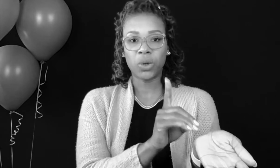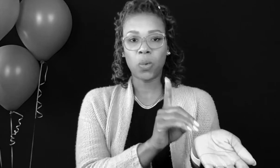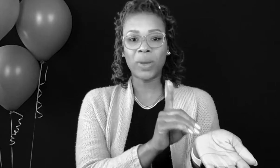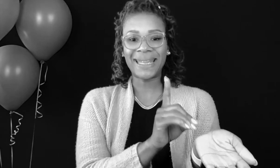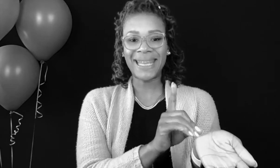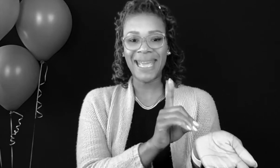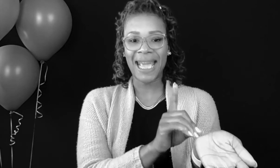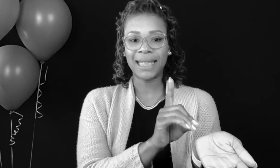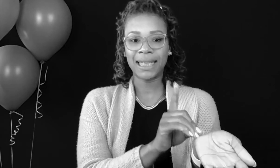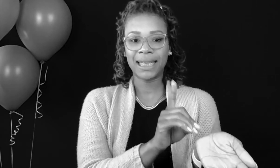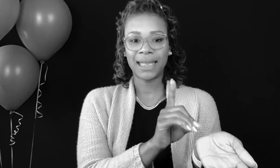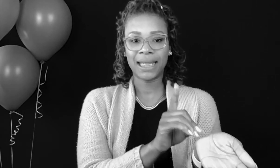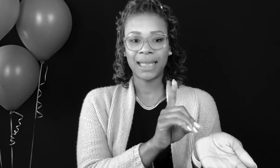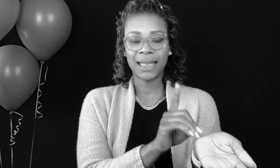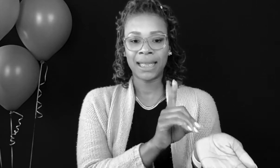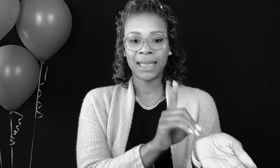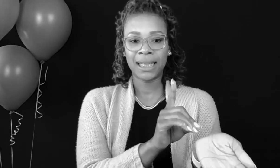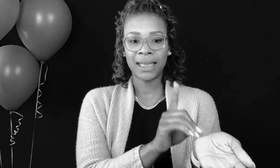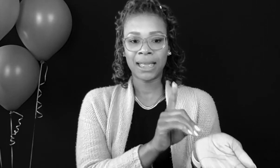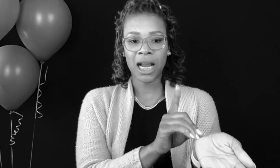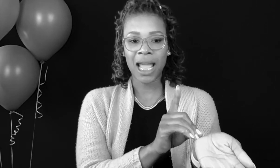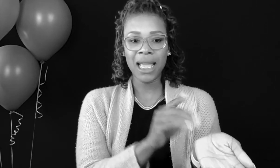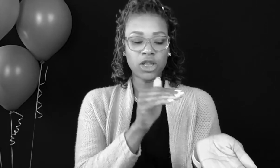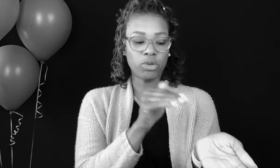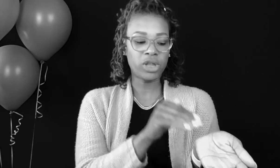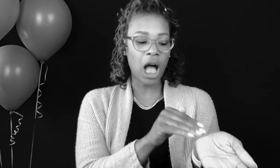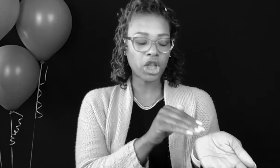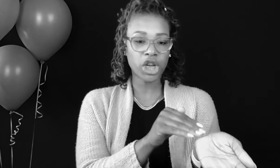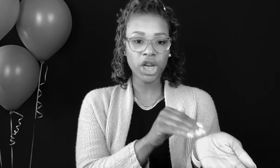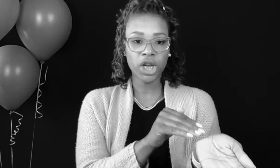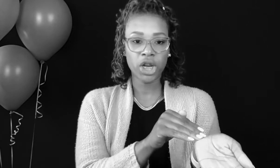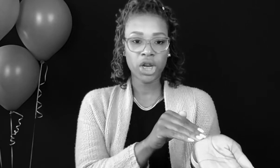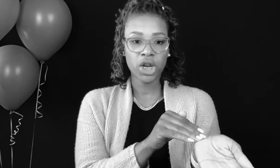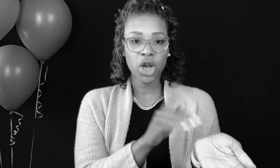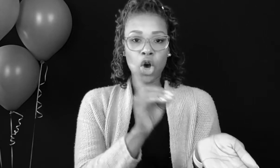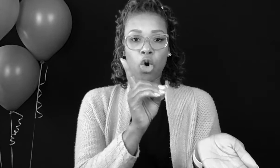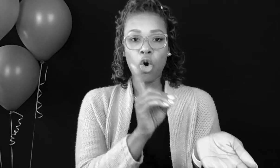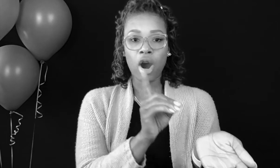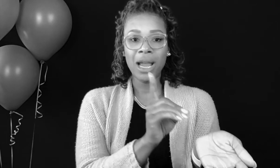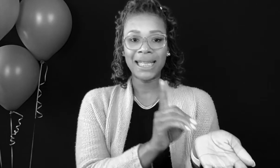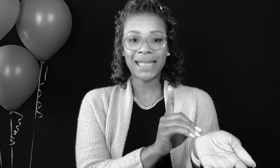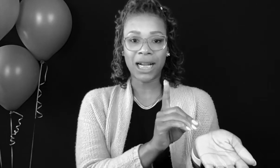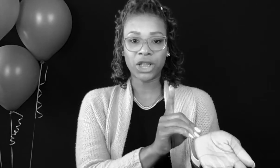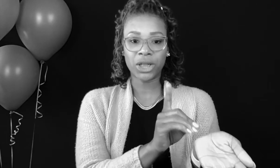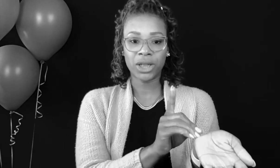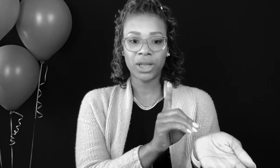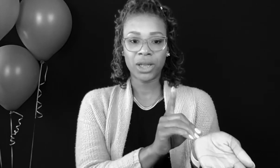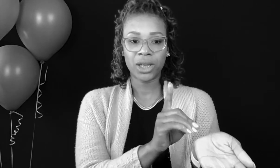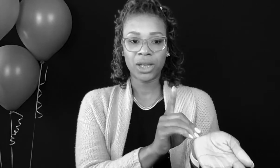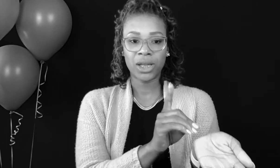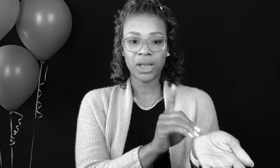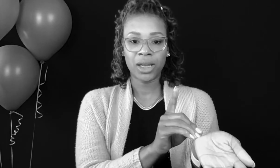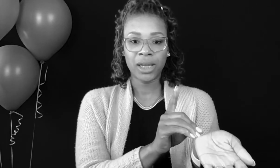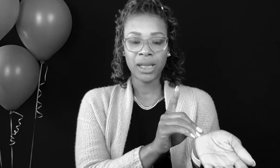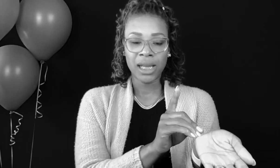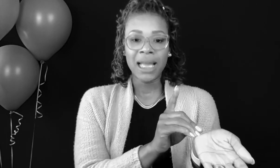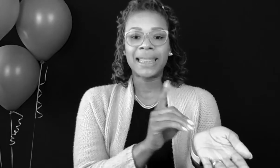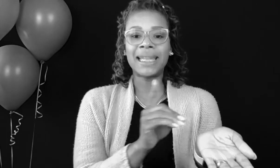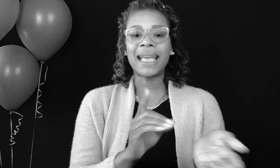with a D hand. All right, so doctor or doctor. The next sign